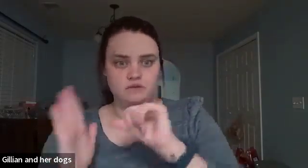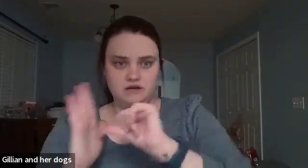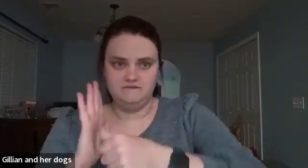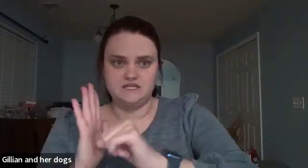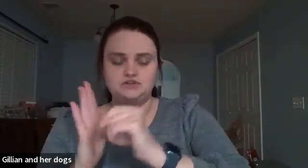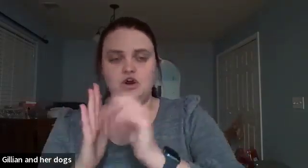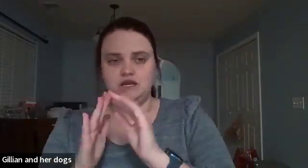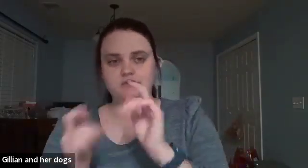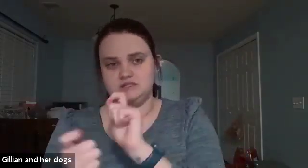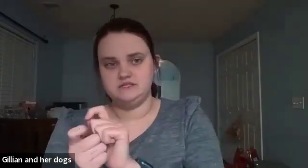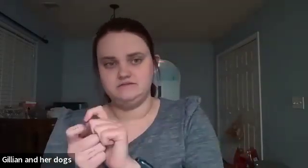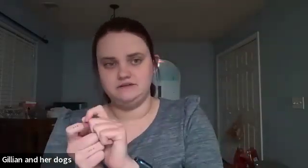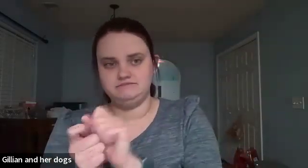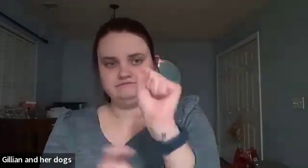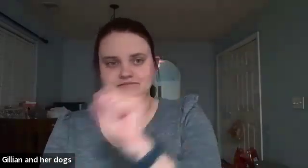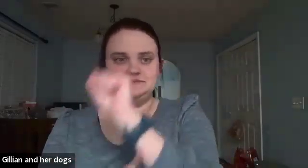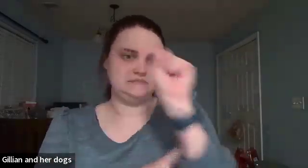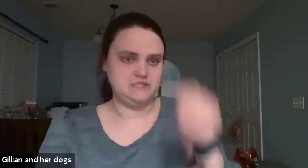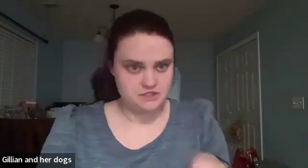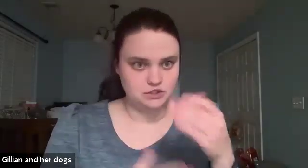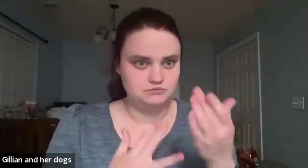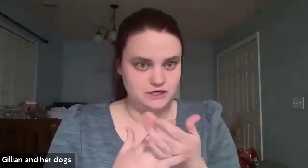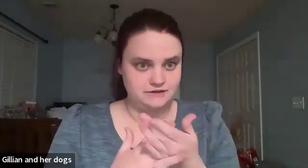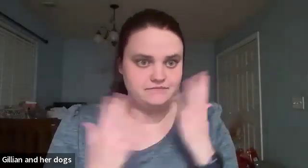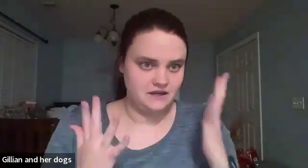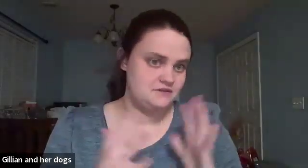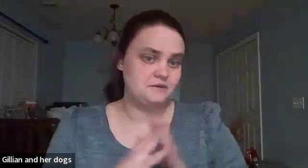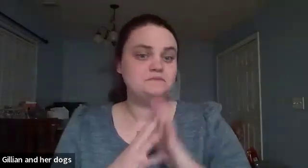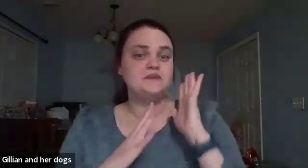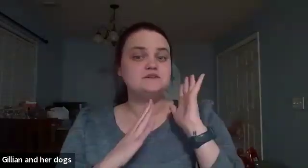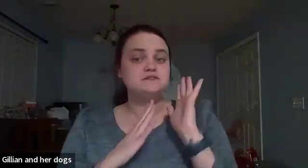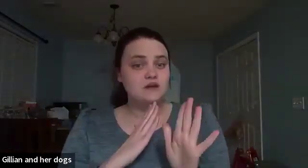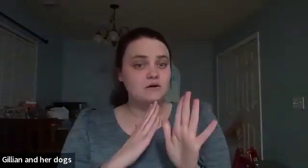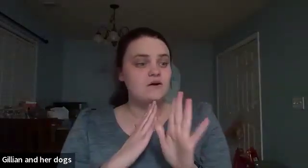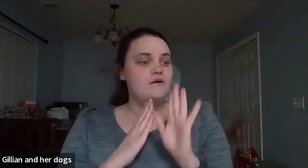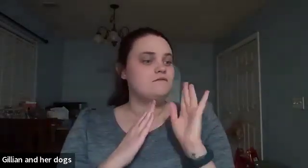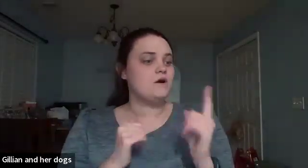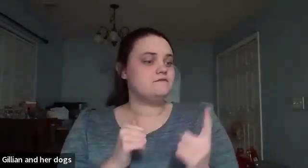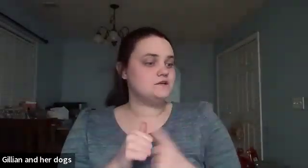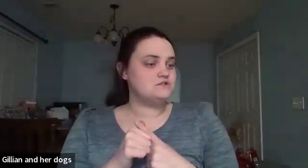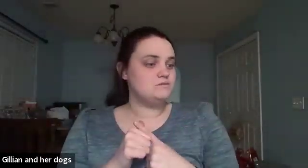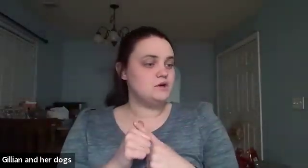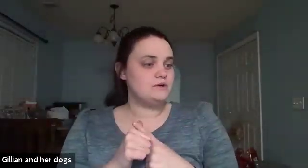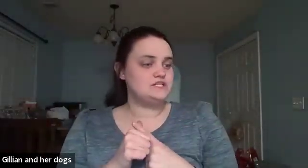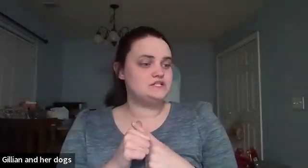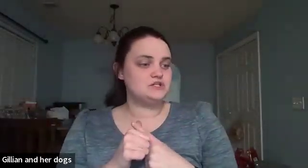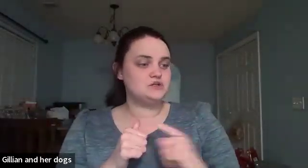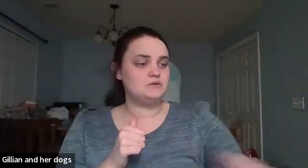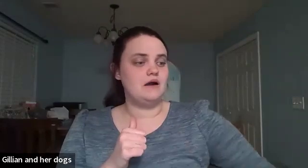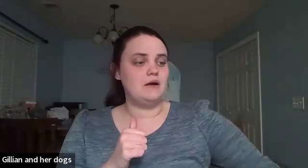want to emphasize you're talking about a specific semester break, that kind of thing. So for our first one, we're going to do,